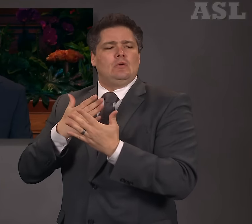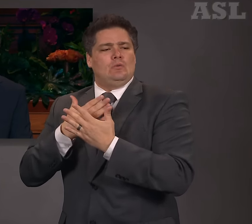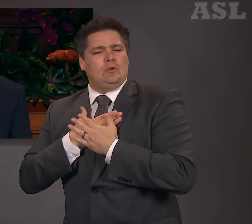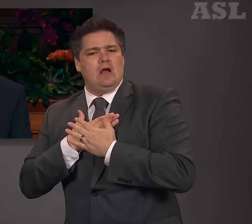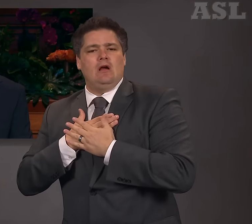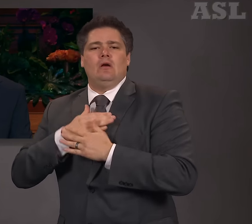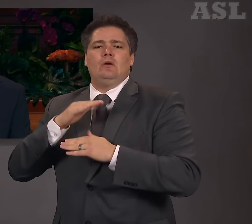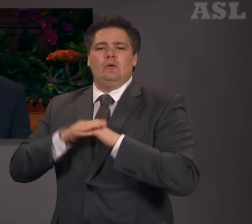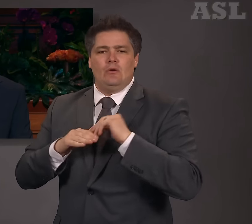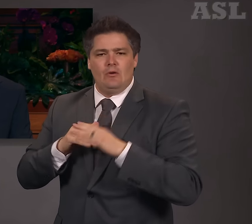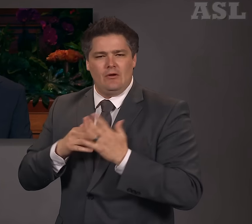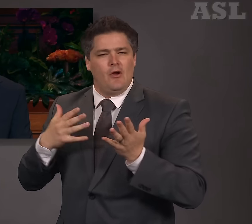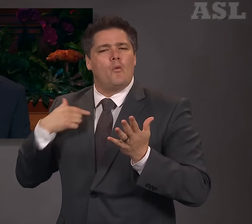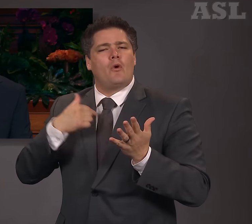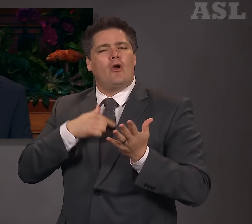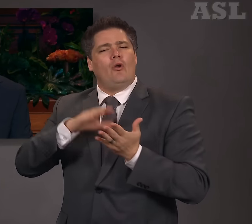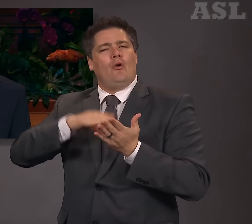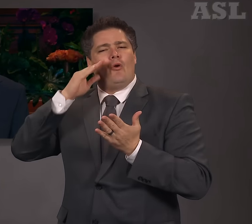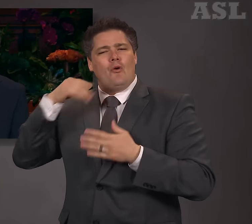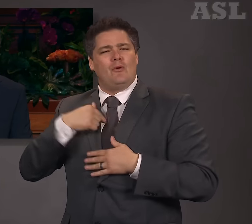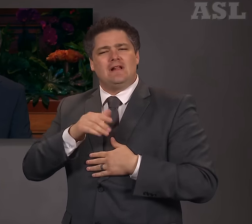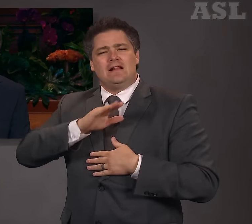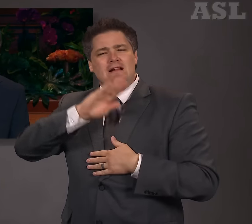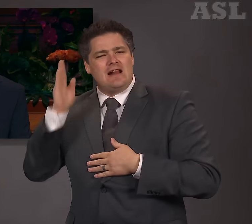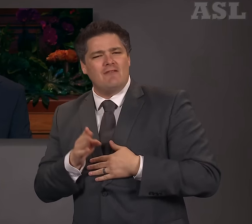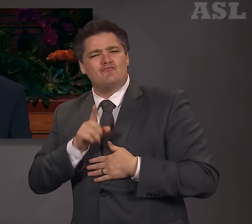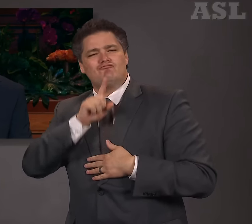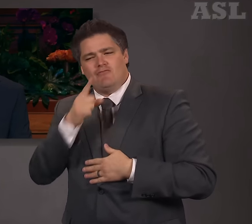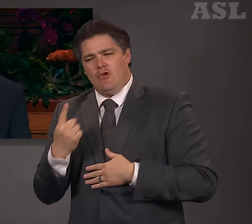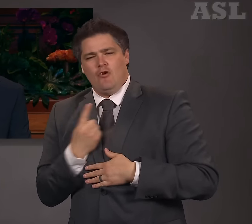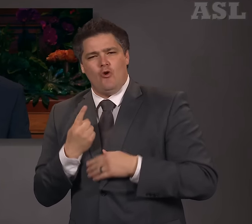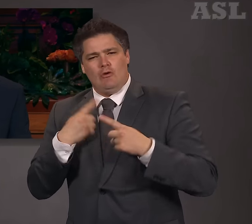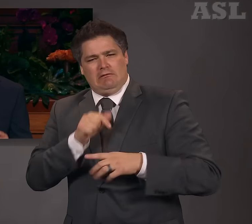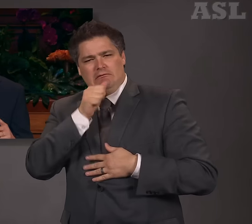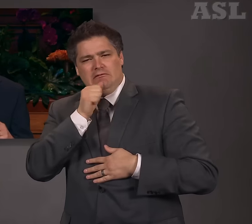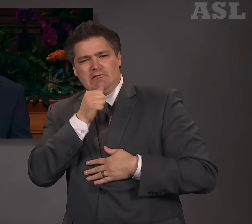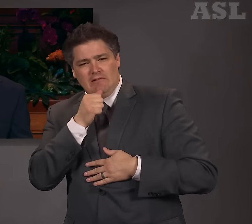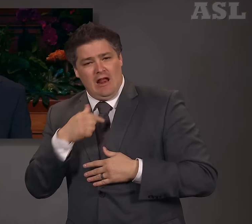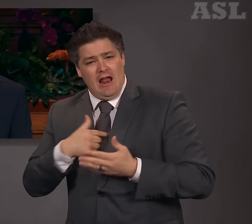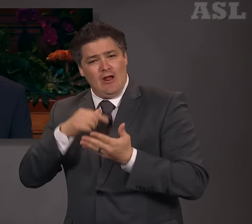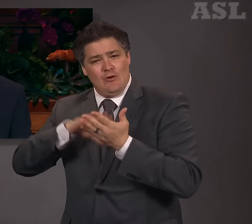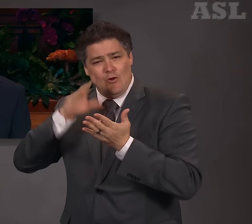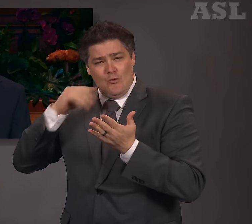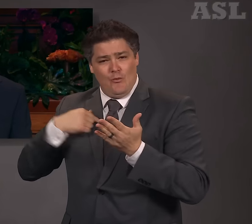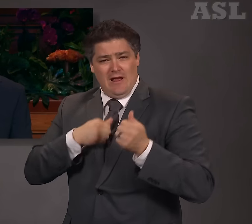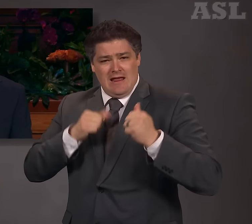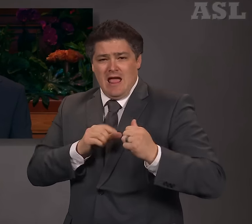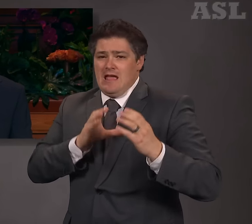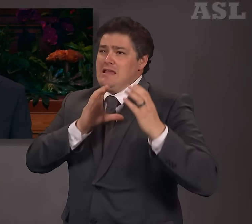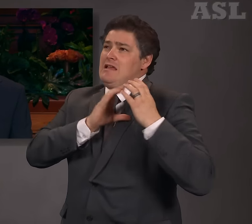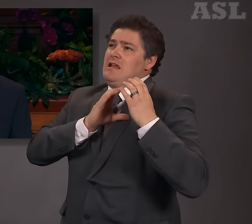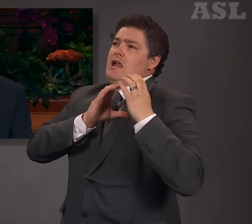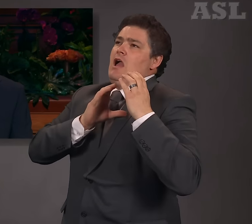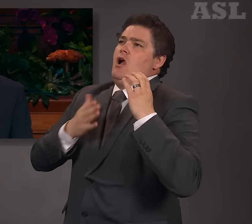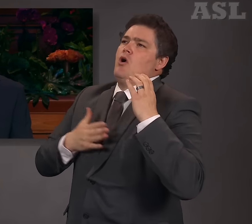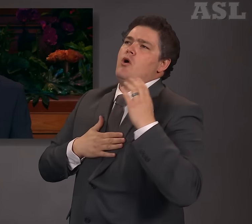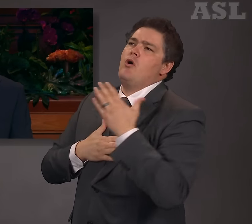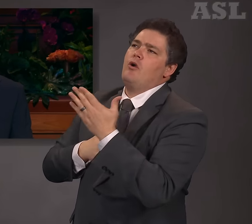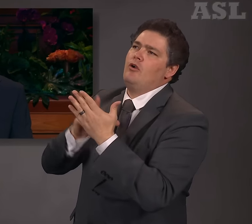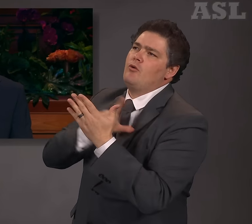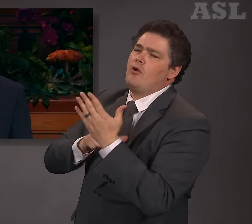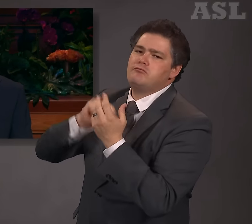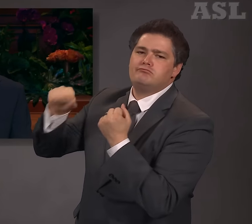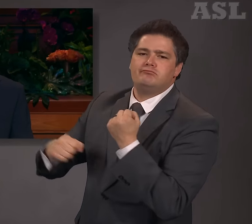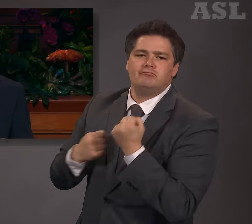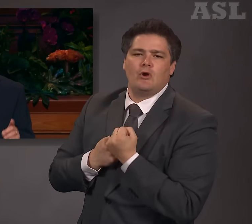in moments of suffering, and that they also showed us how much we can carry with the Lord's succor and